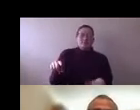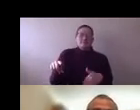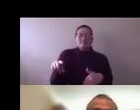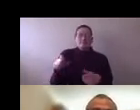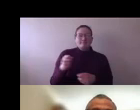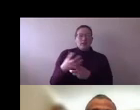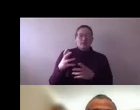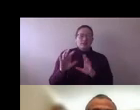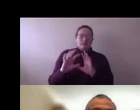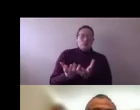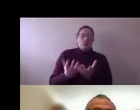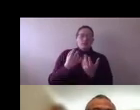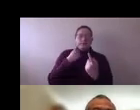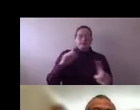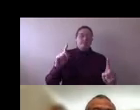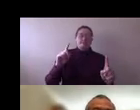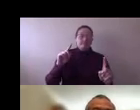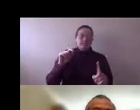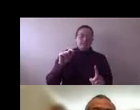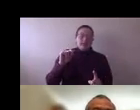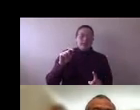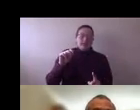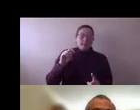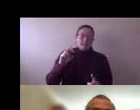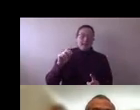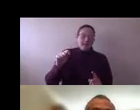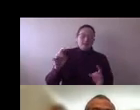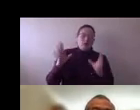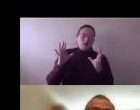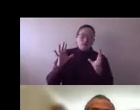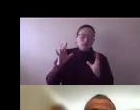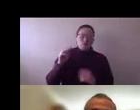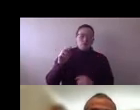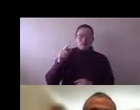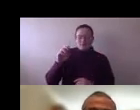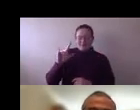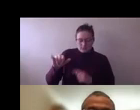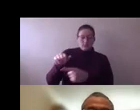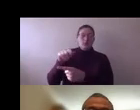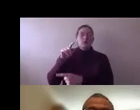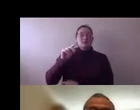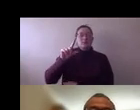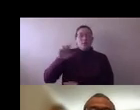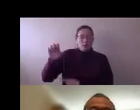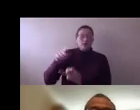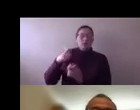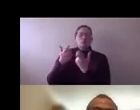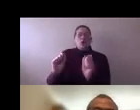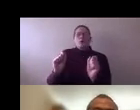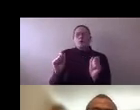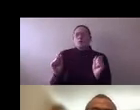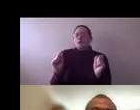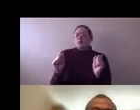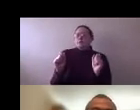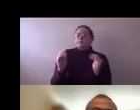famous Tiananmen tragedy. And so TDD tried to do something to